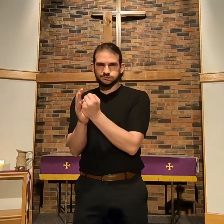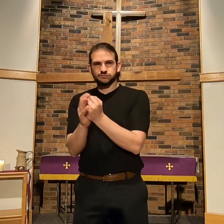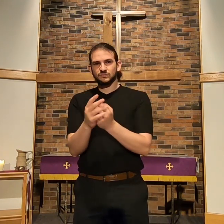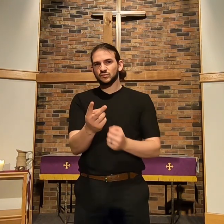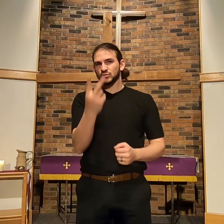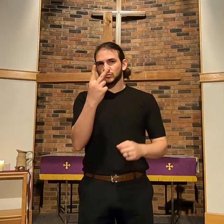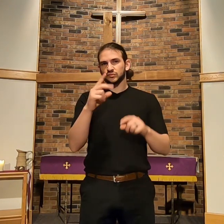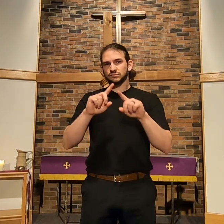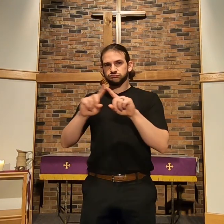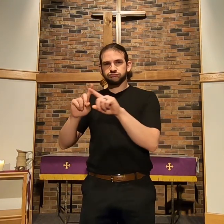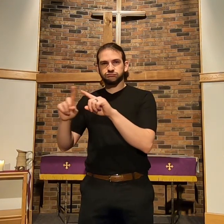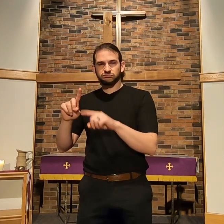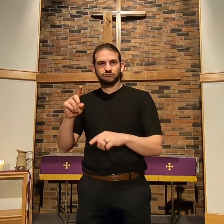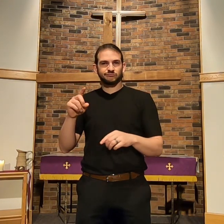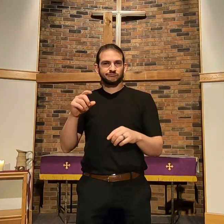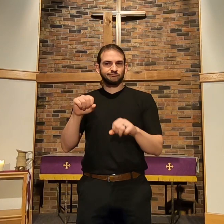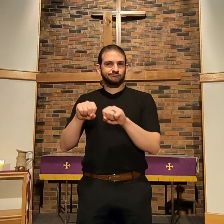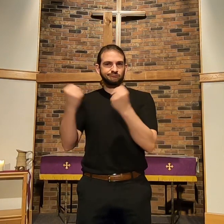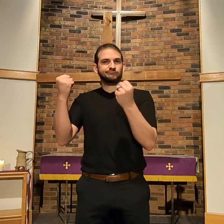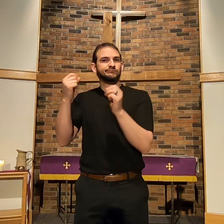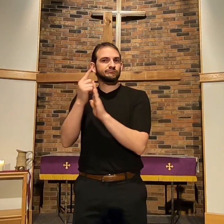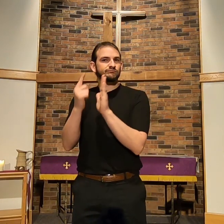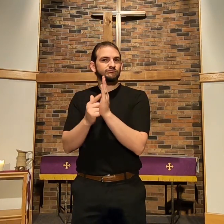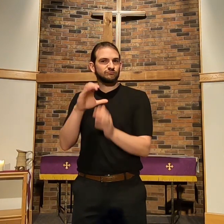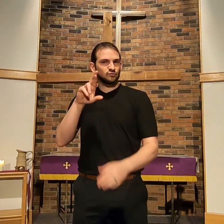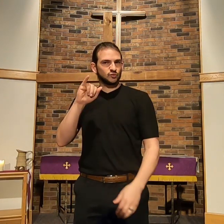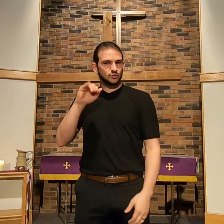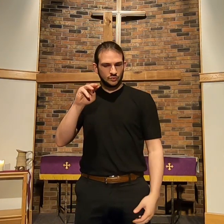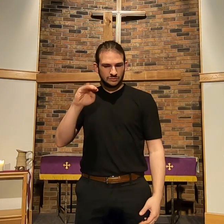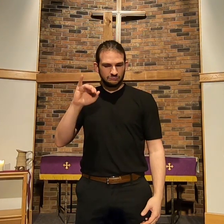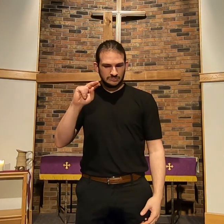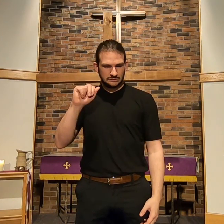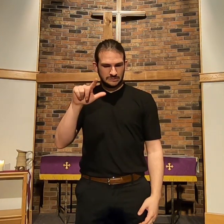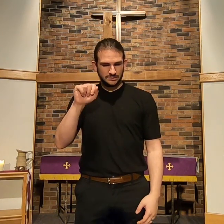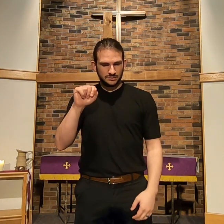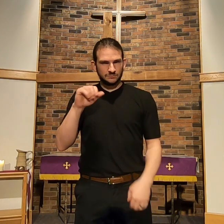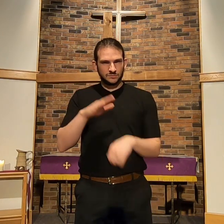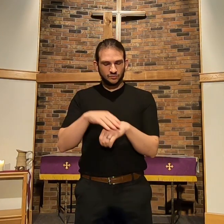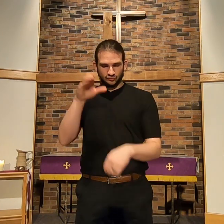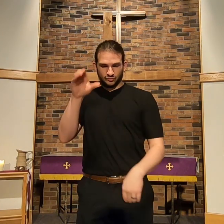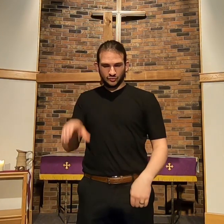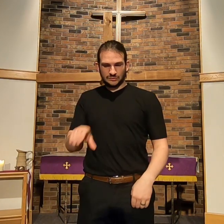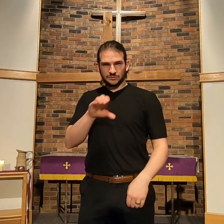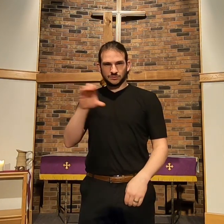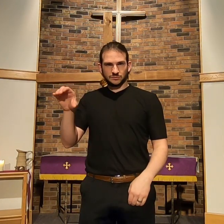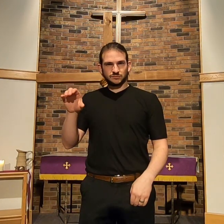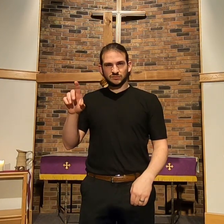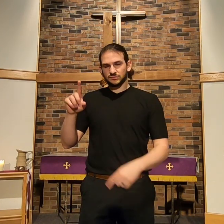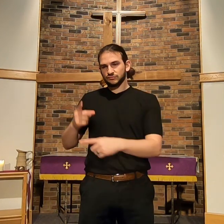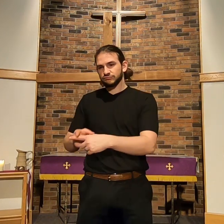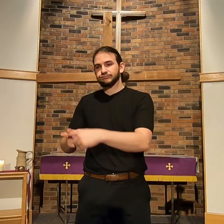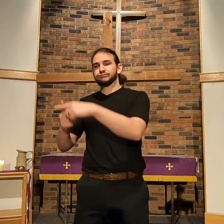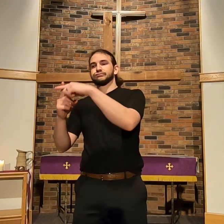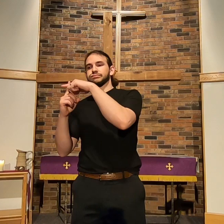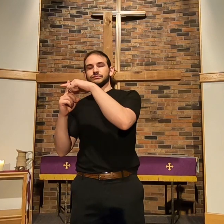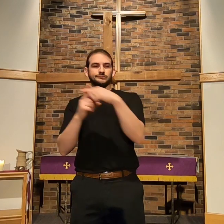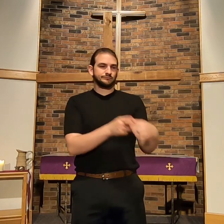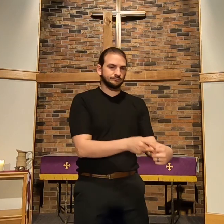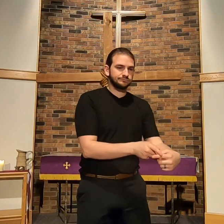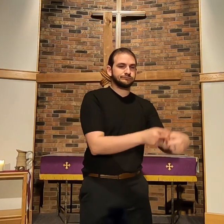The soldiers also nailed two criminals on the crosses, one of them to the right of